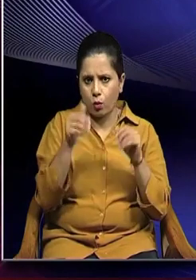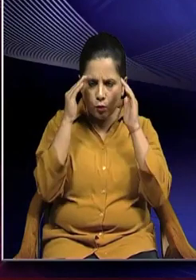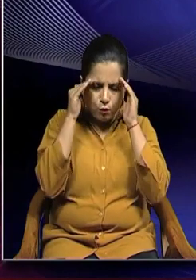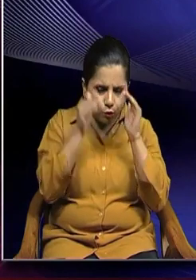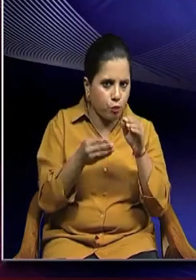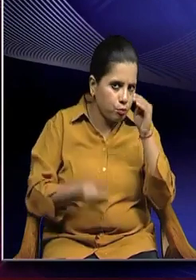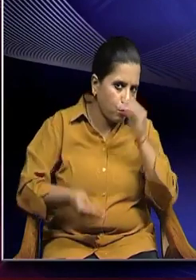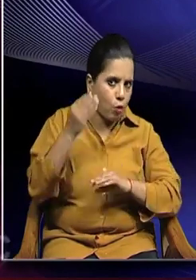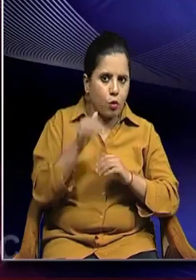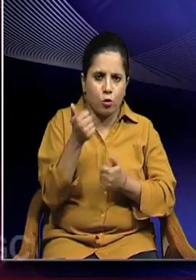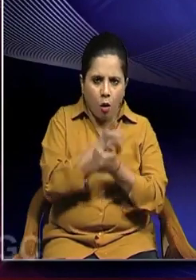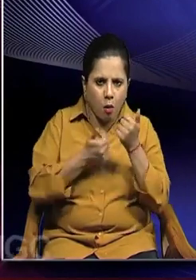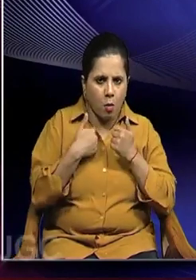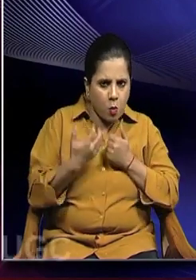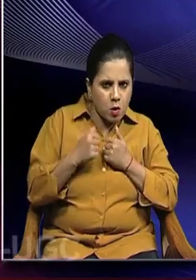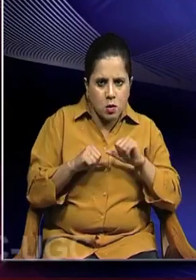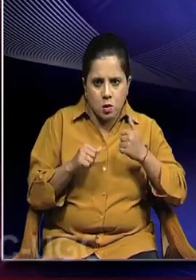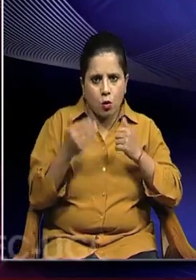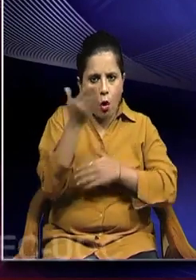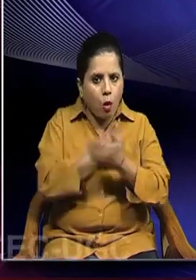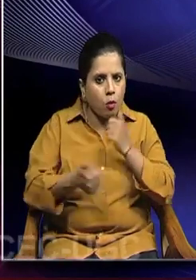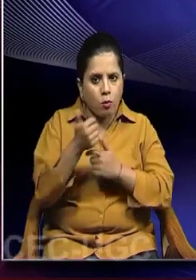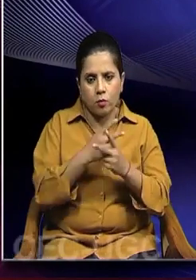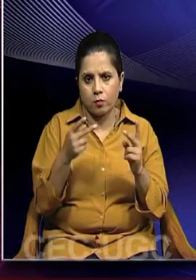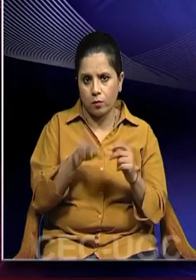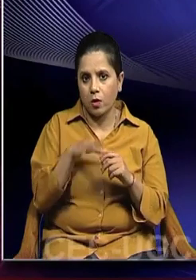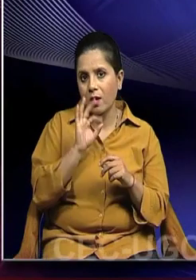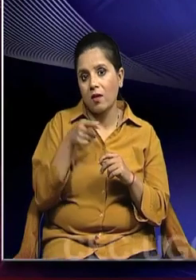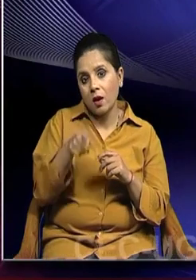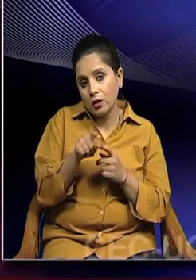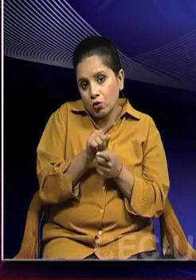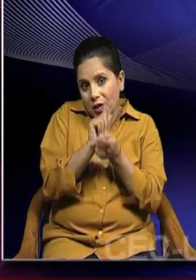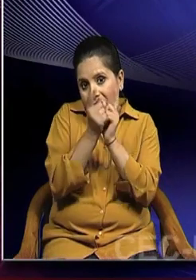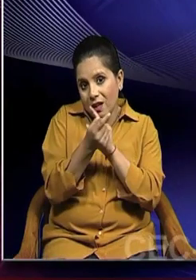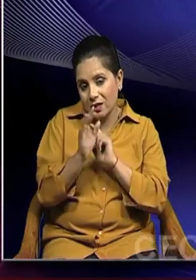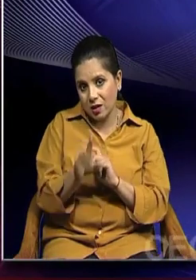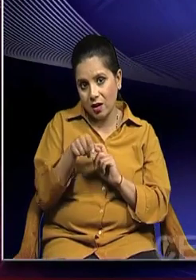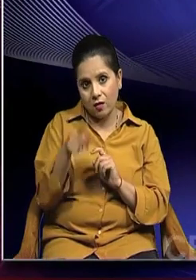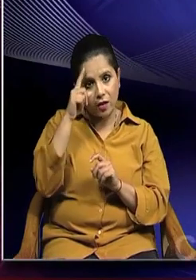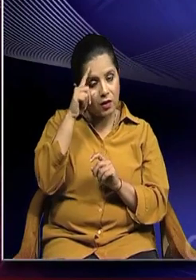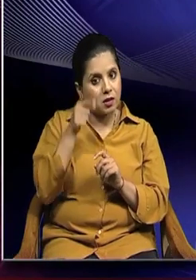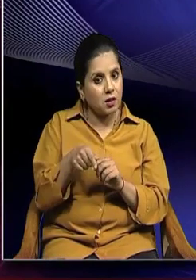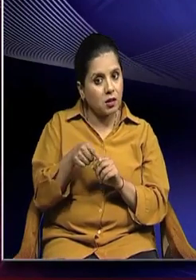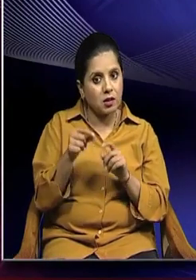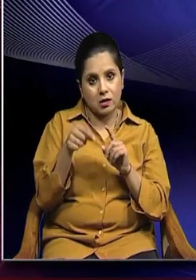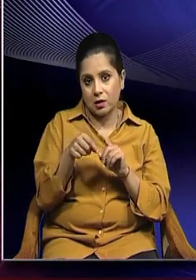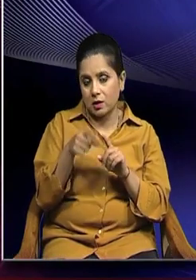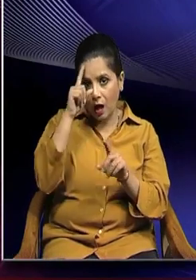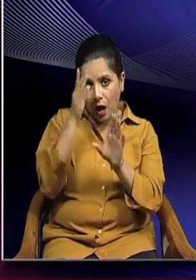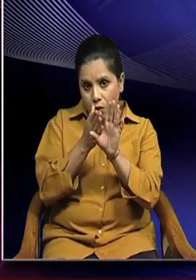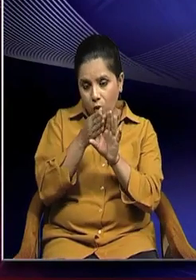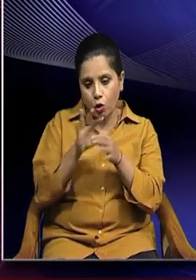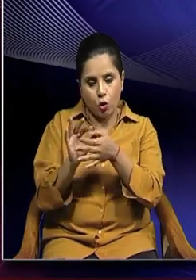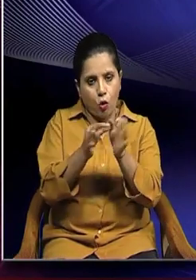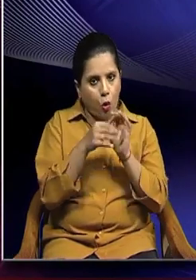or competitive view of nature. Transformational psychology, if we witness, it is rooted in cooperation view